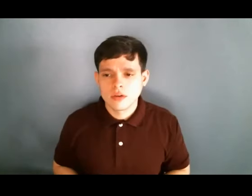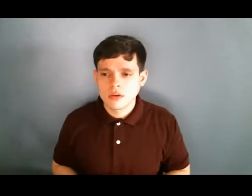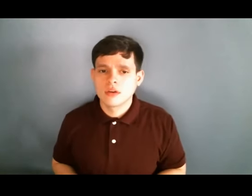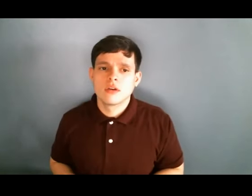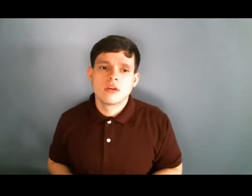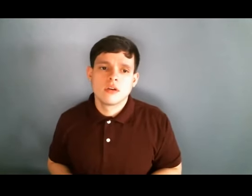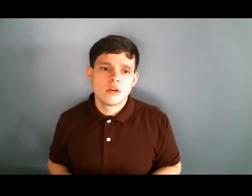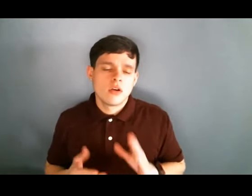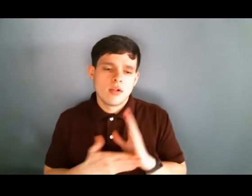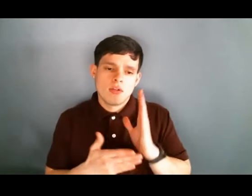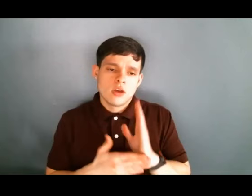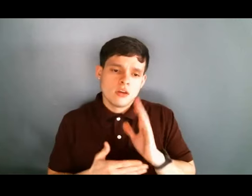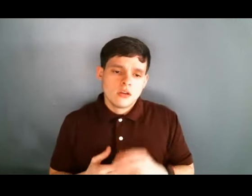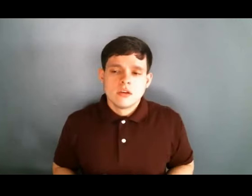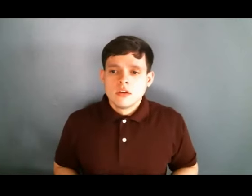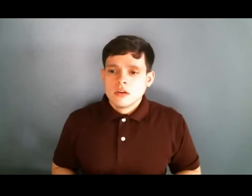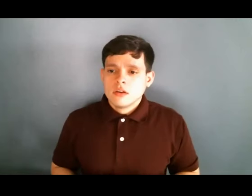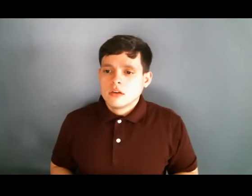All right.